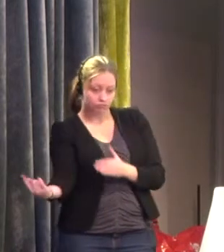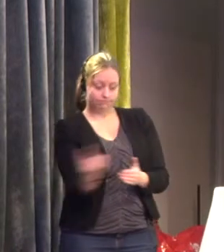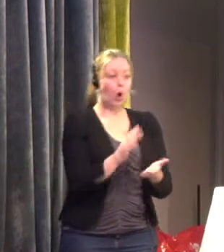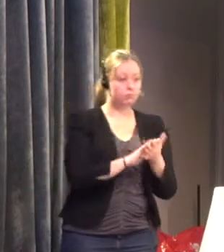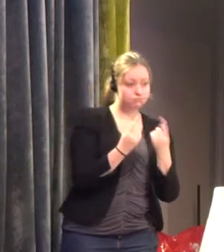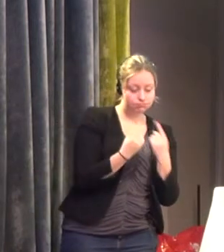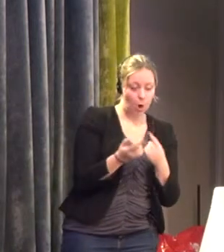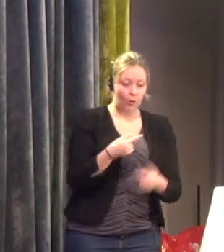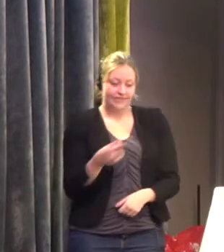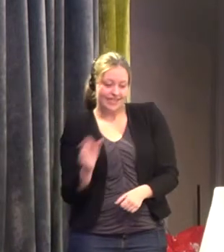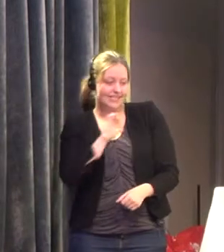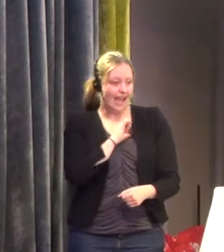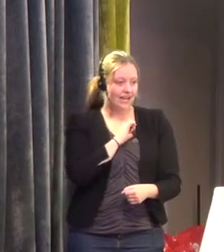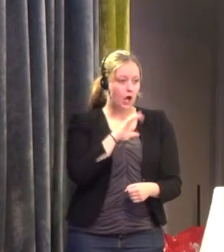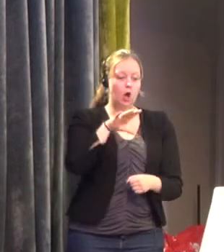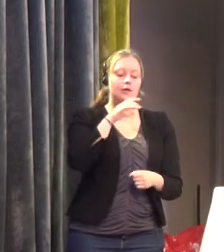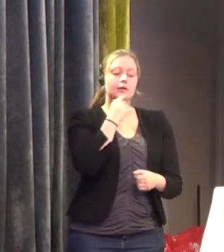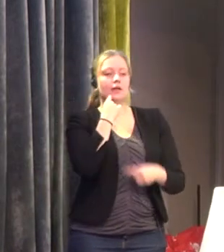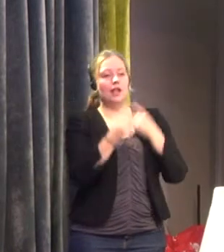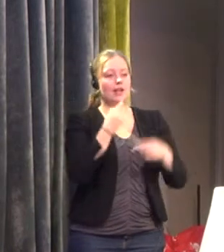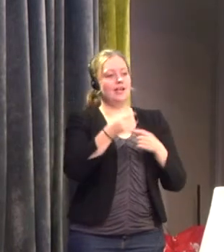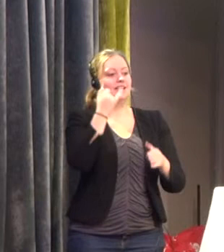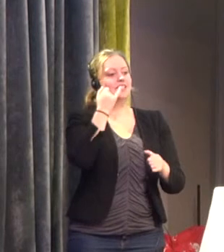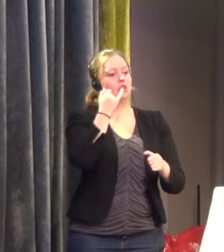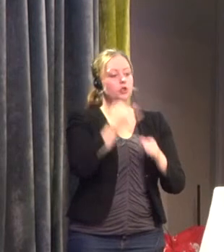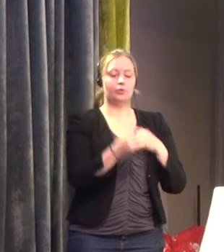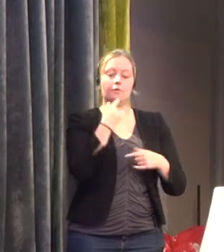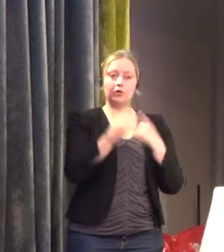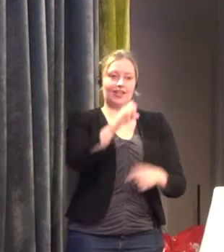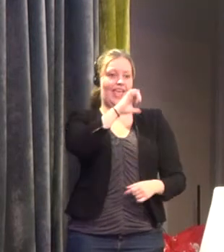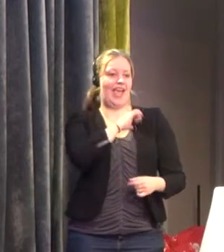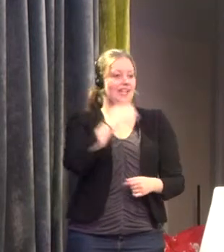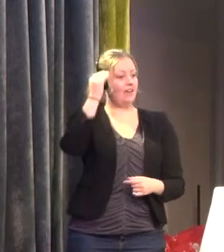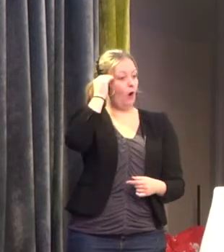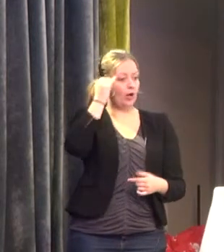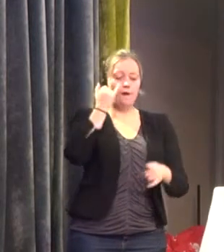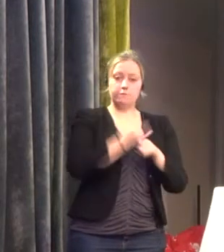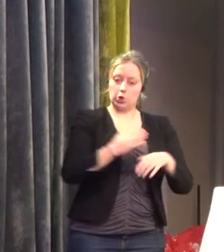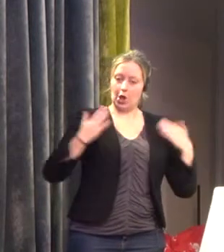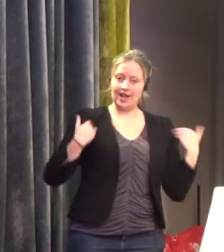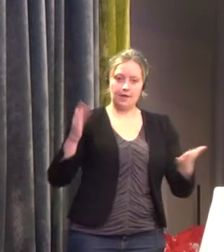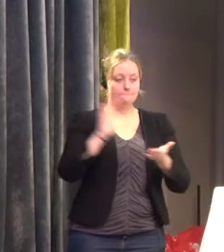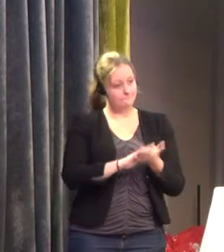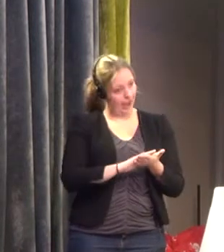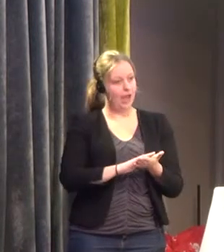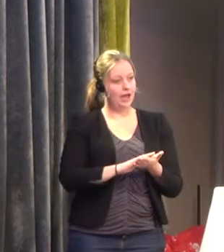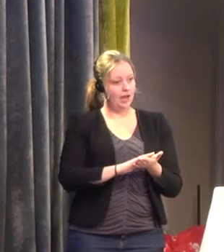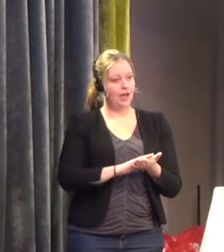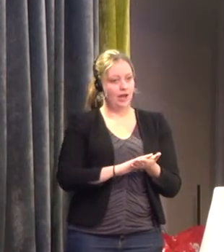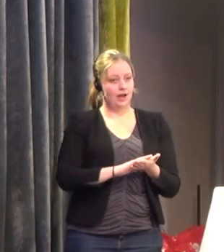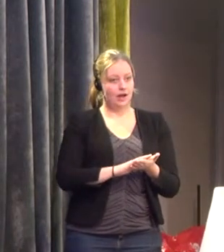at the end of each session, relating their experiences, telling them about what it was like to have been placed into a psychiatric